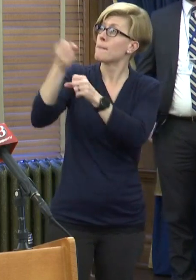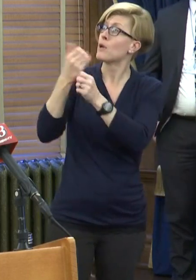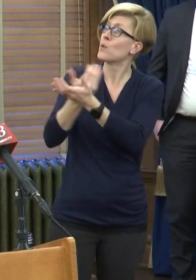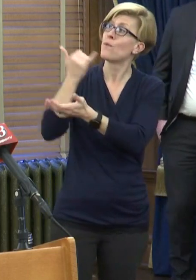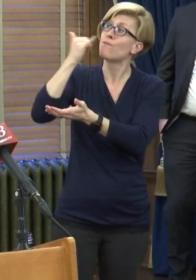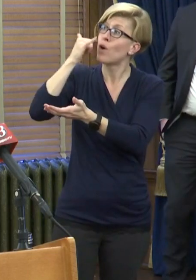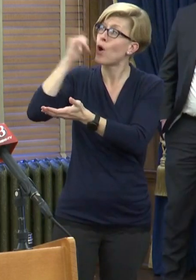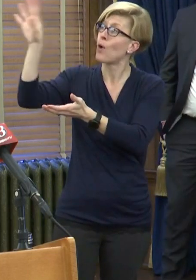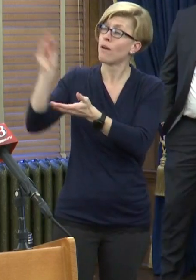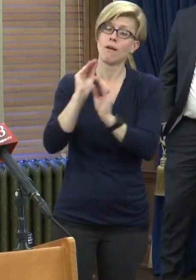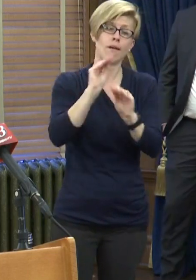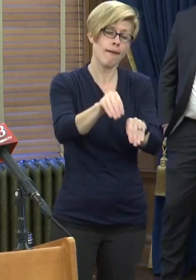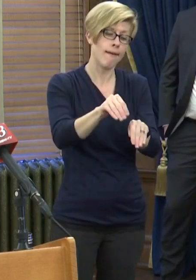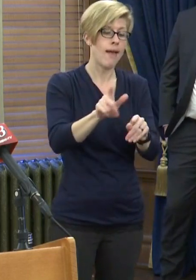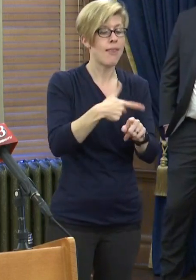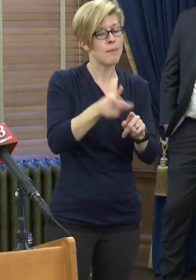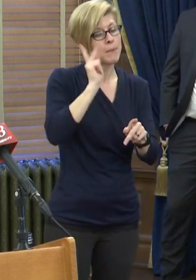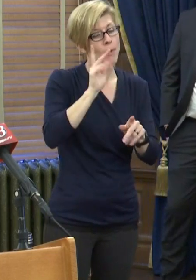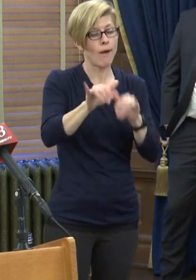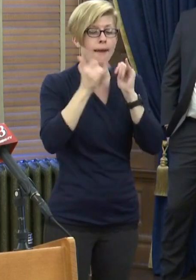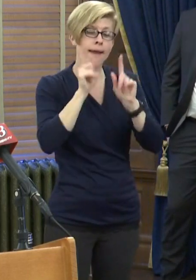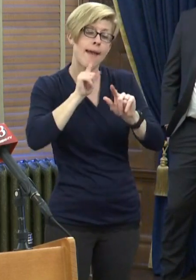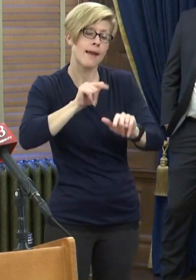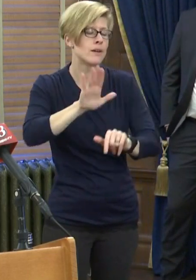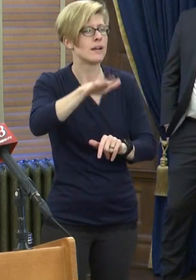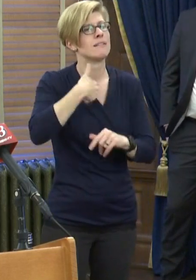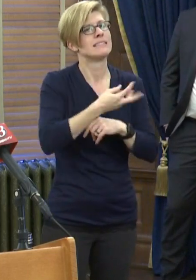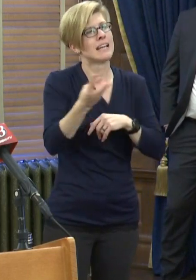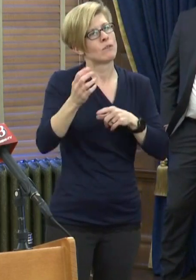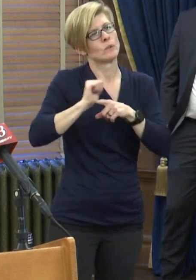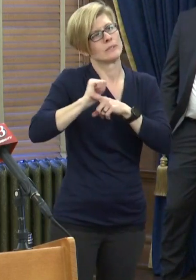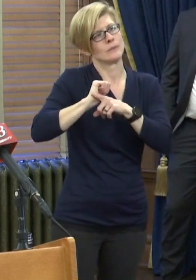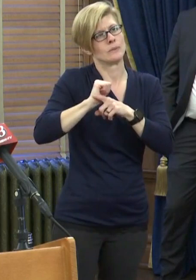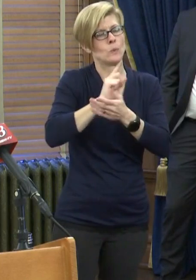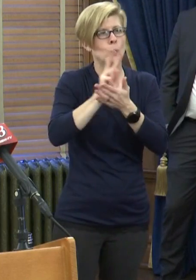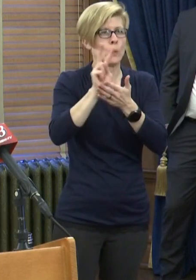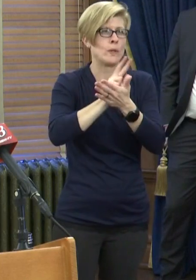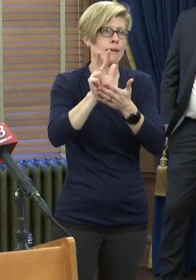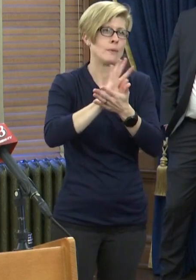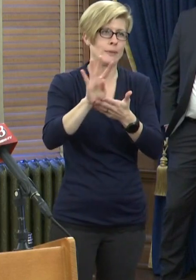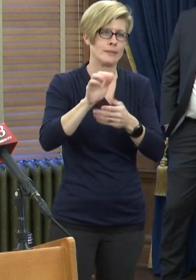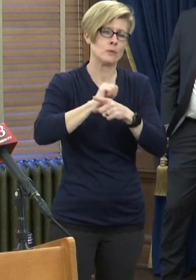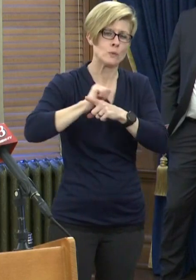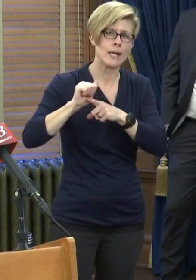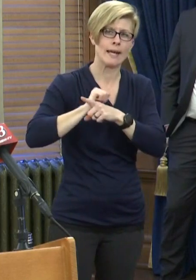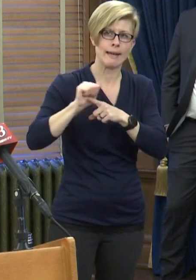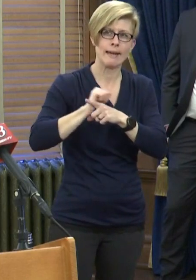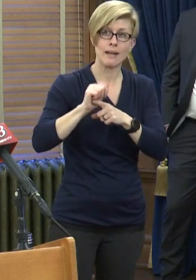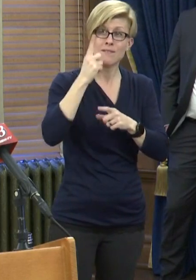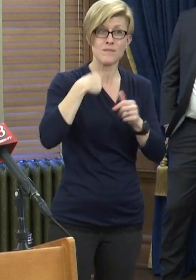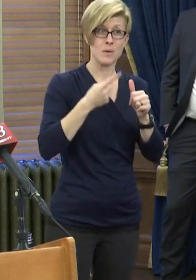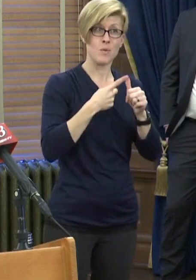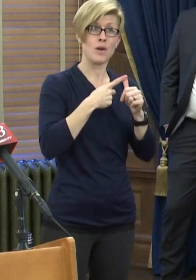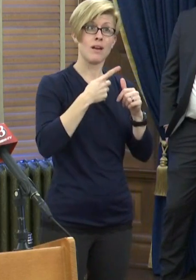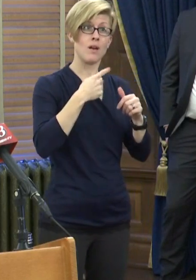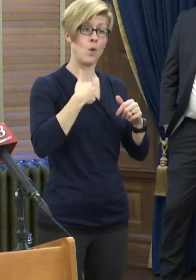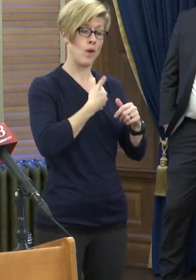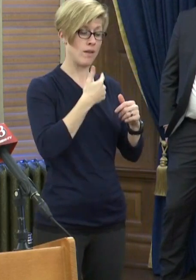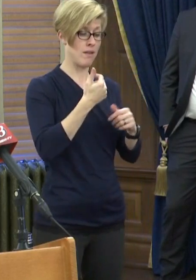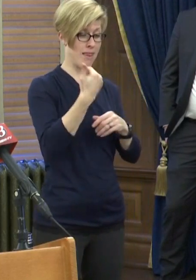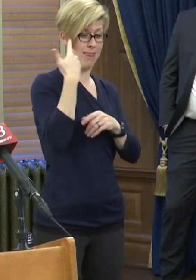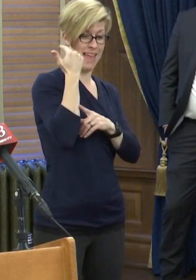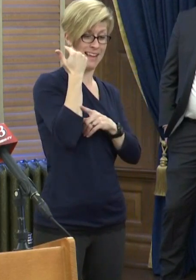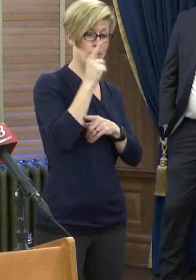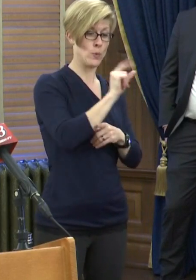takes weeks of training to get these people in. So we've had several waves of training, and as the governor mentioned, we started out at 20, and now we're at